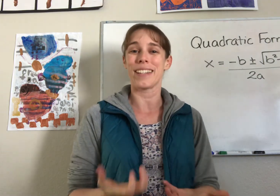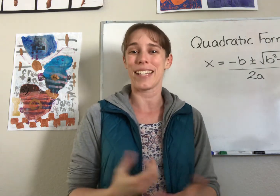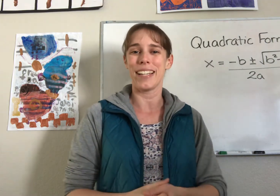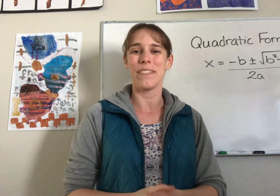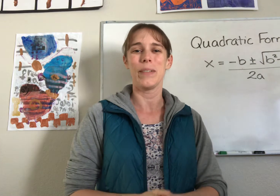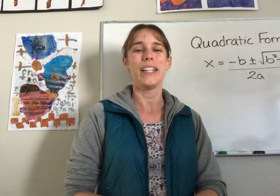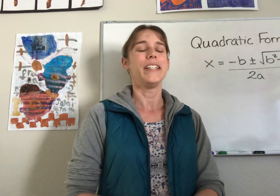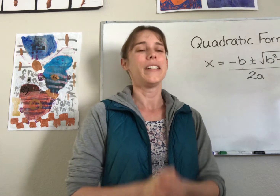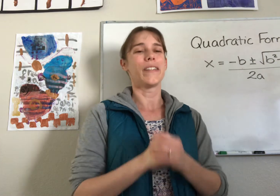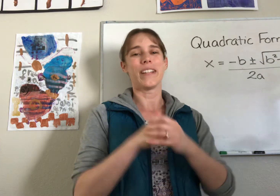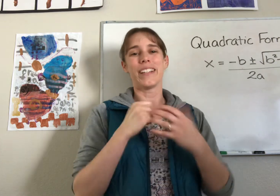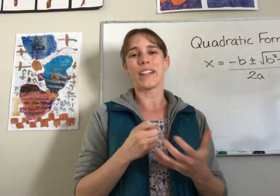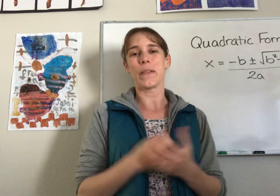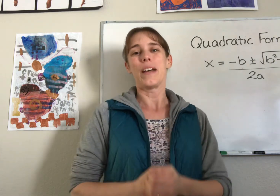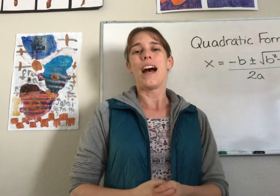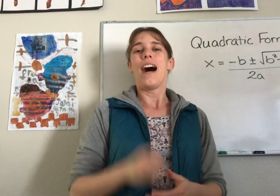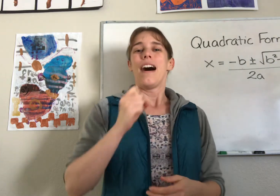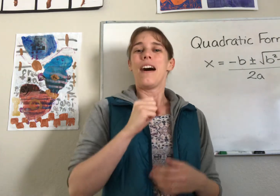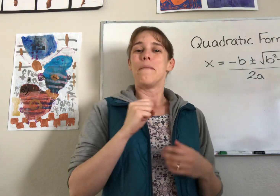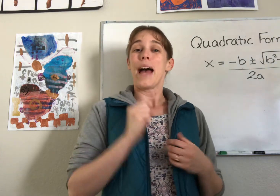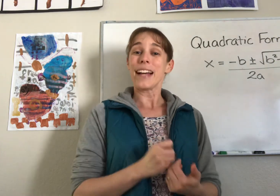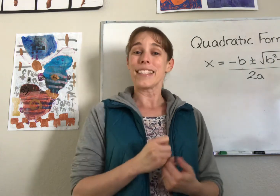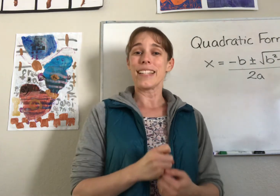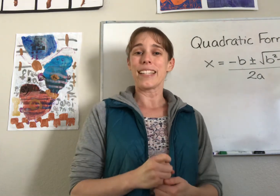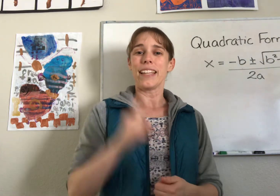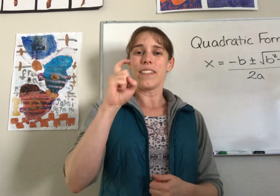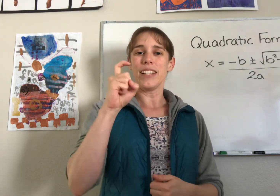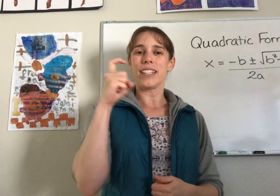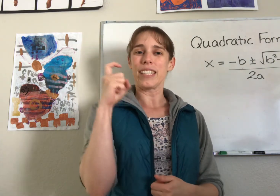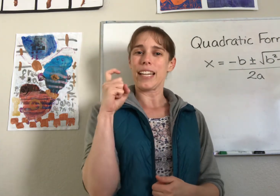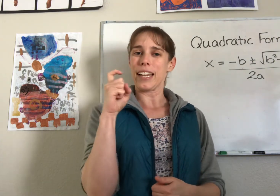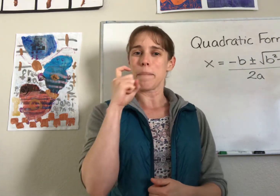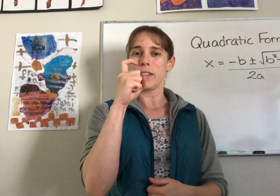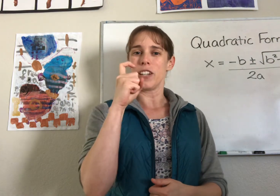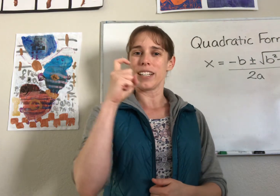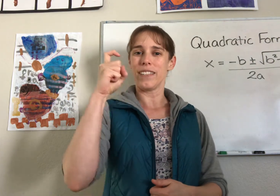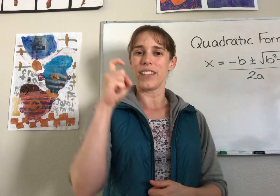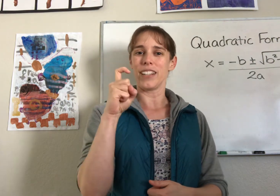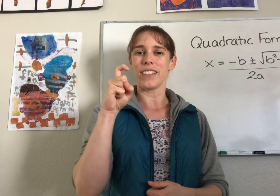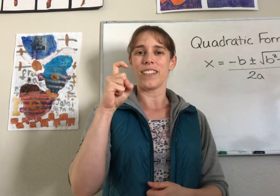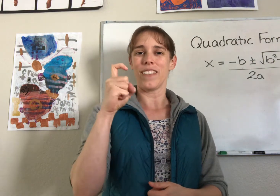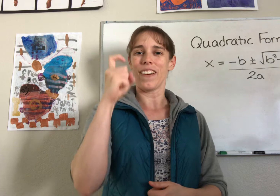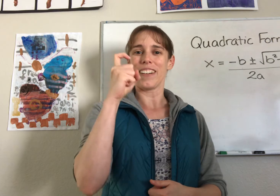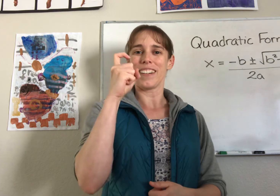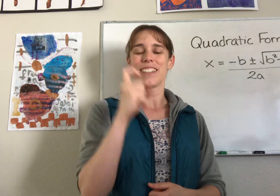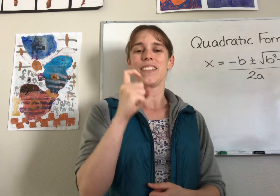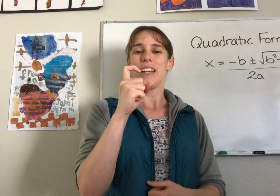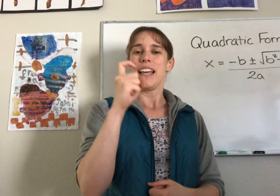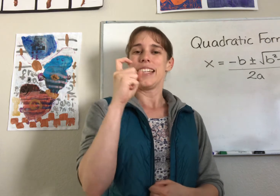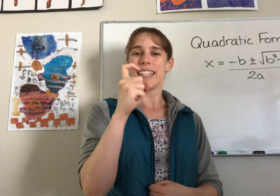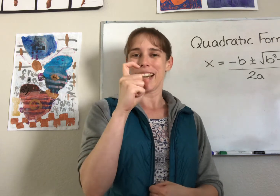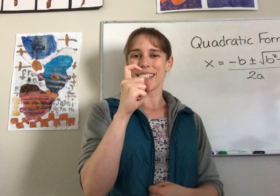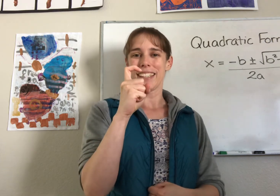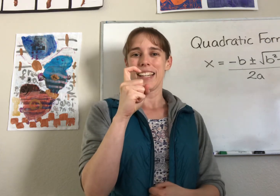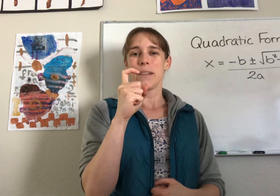sign it. So here you go. X in sign language looks like a Captain Hook finger, so R. So this is X.